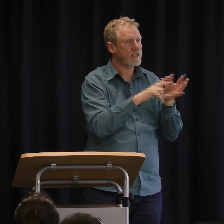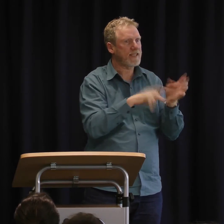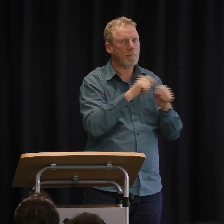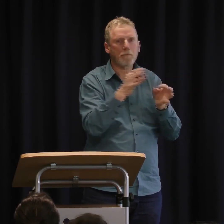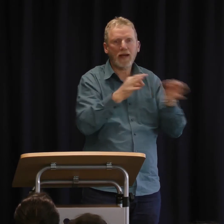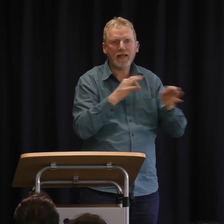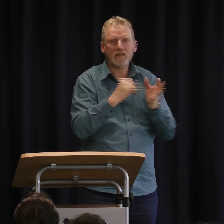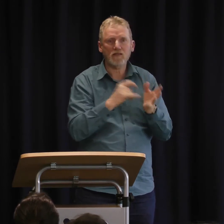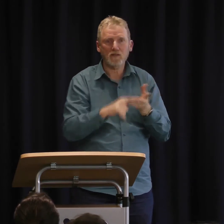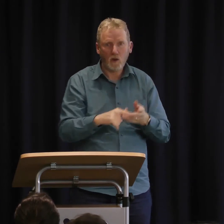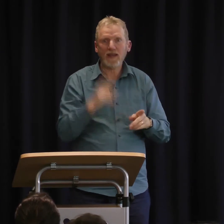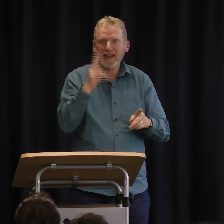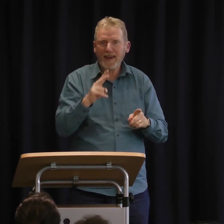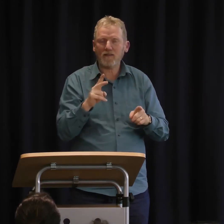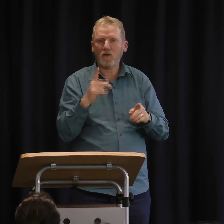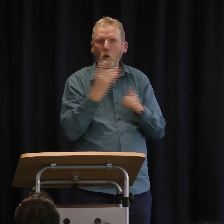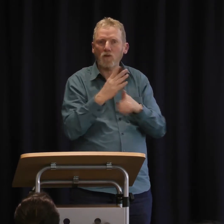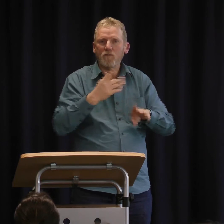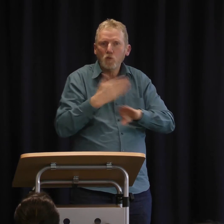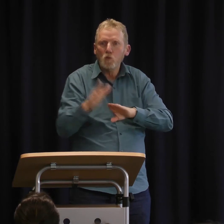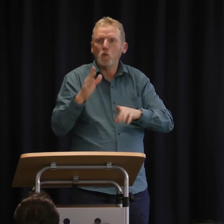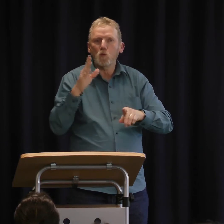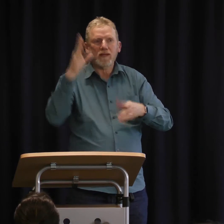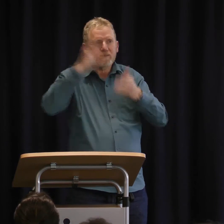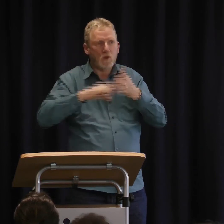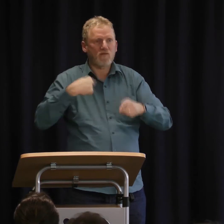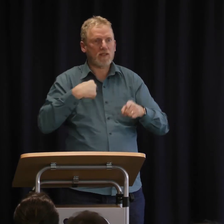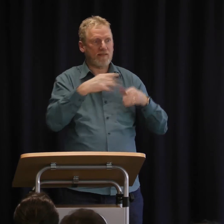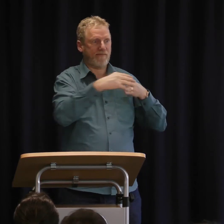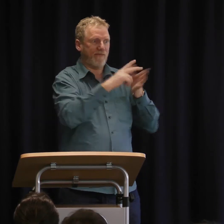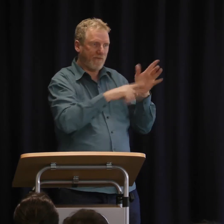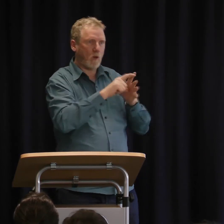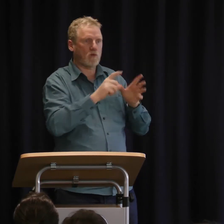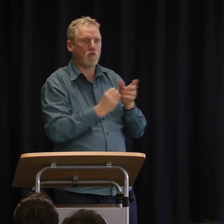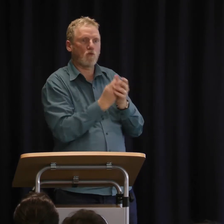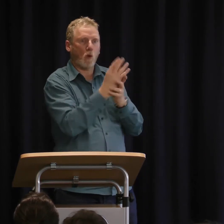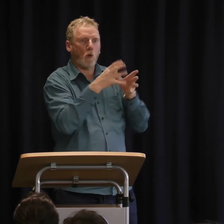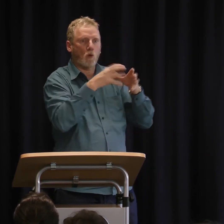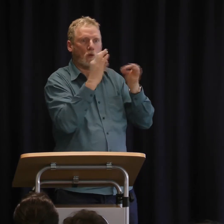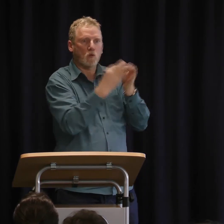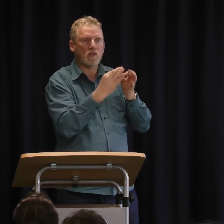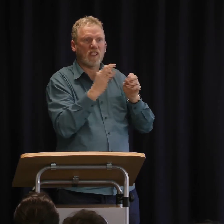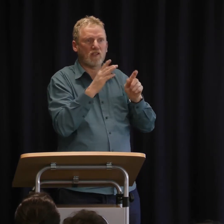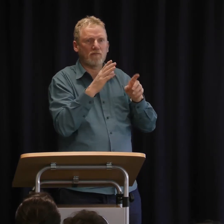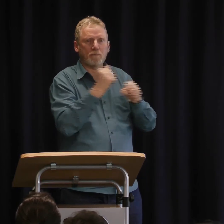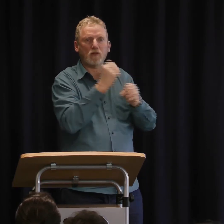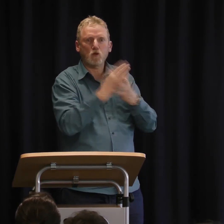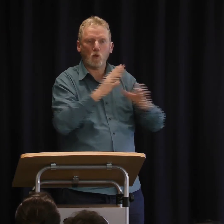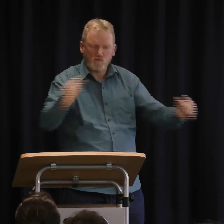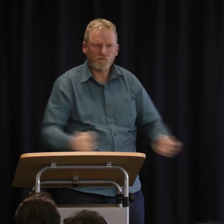concept, planning the strategy, and working with us in that area. It was rather than being reactive,